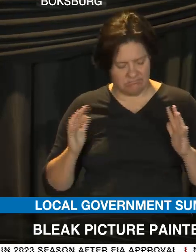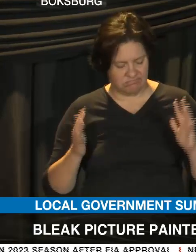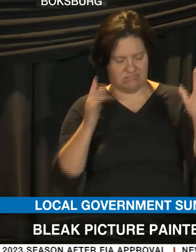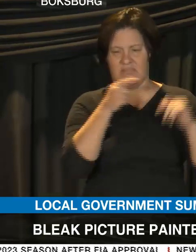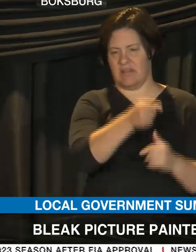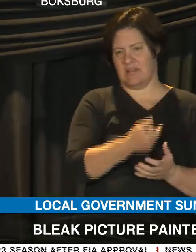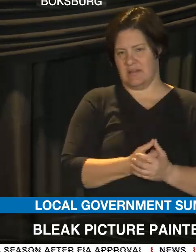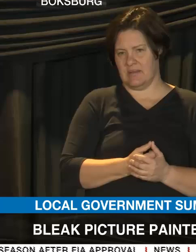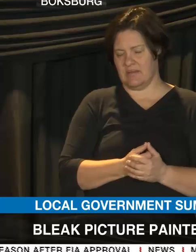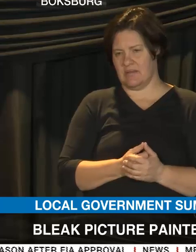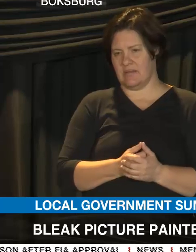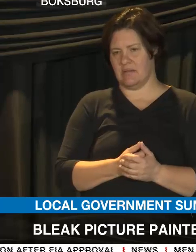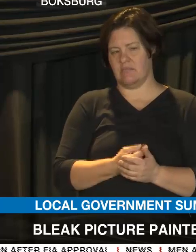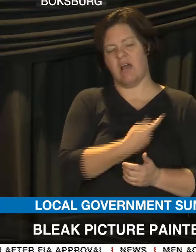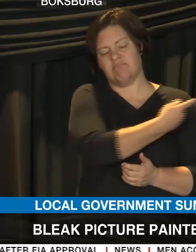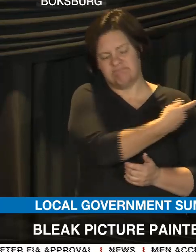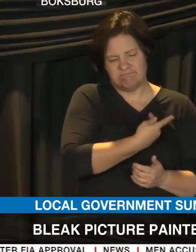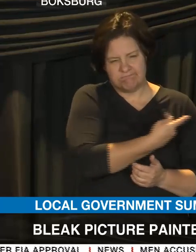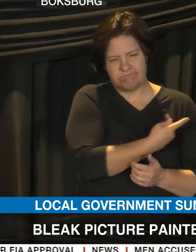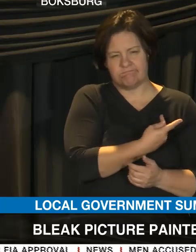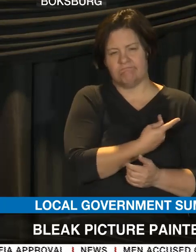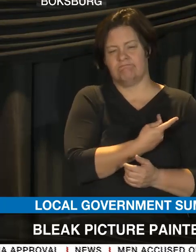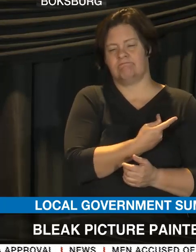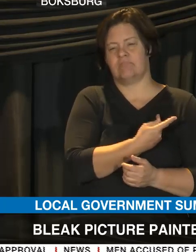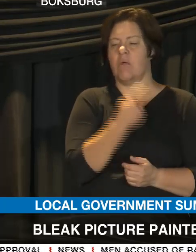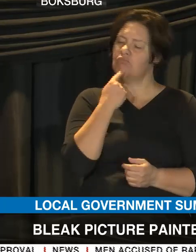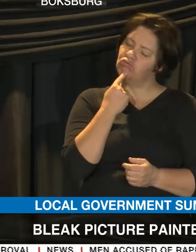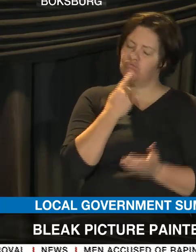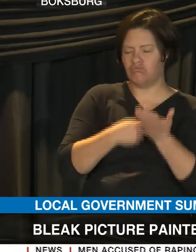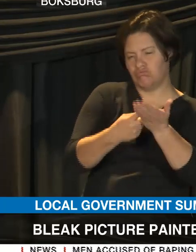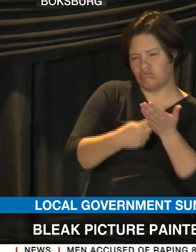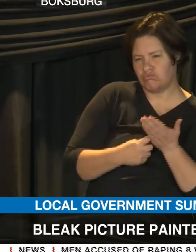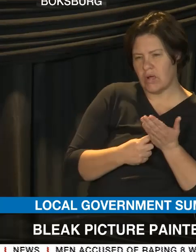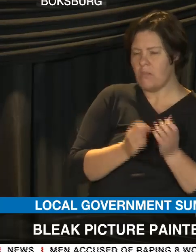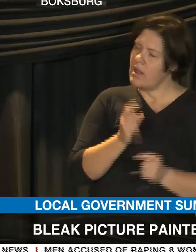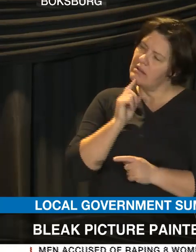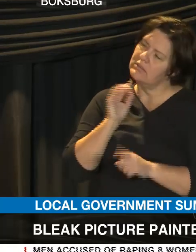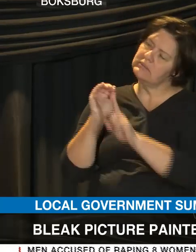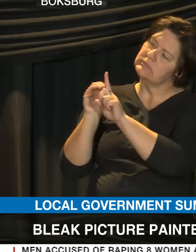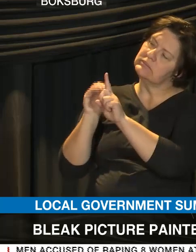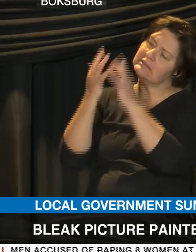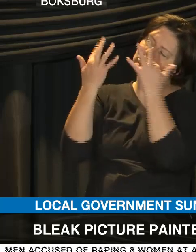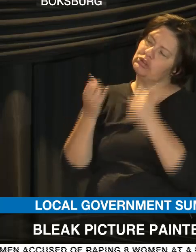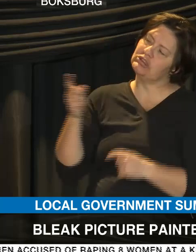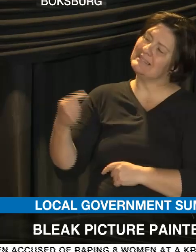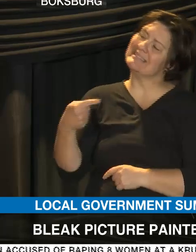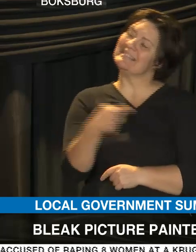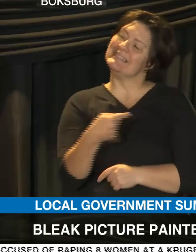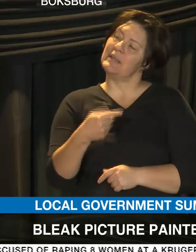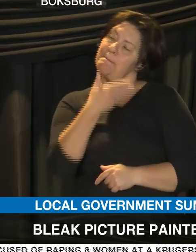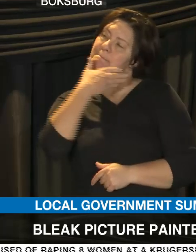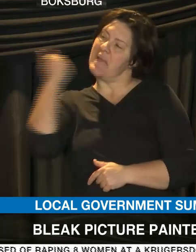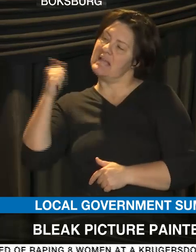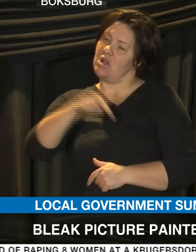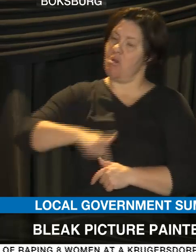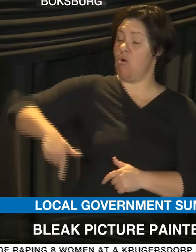which she and I will go and propagate to Treasury, that best performing local